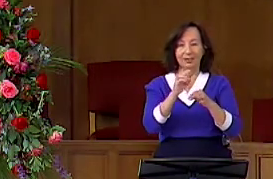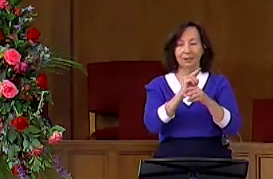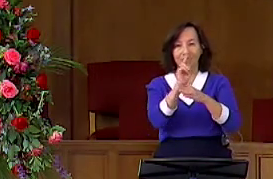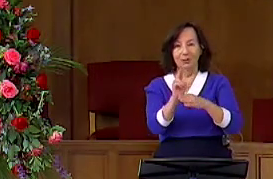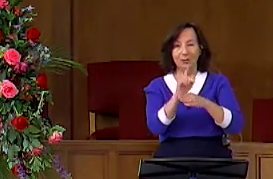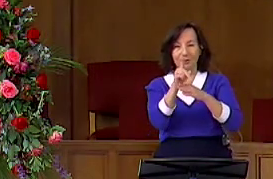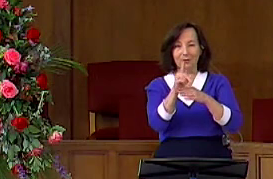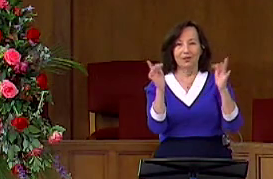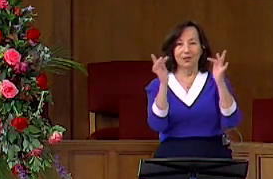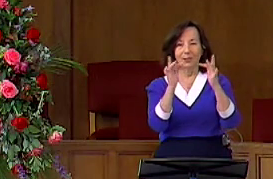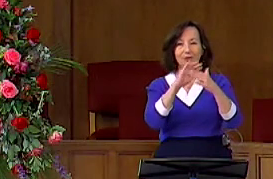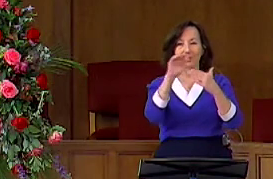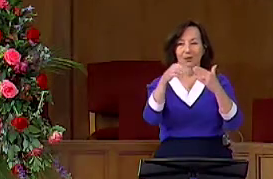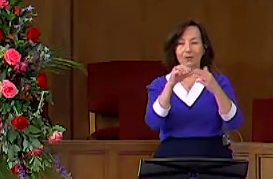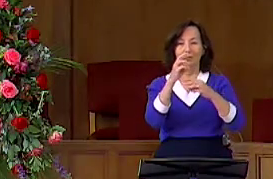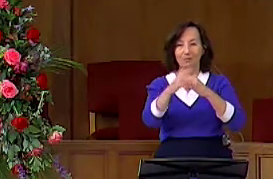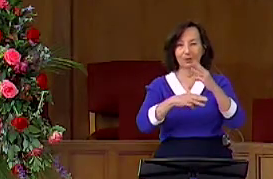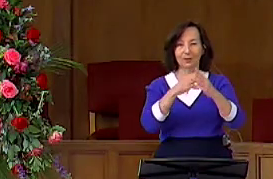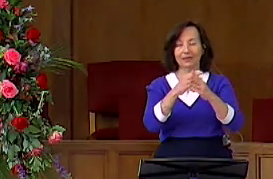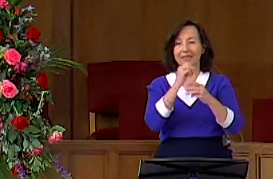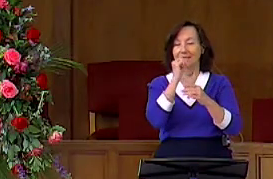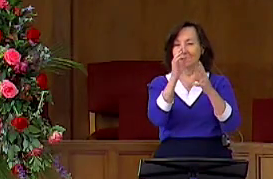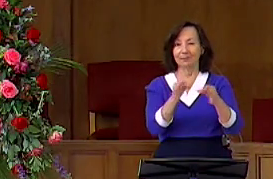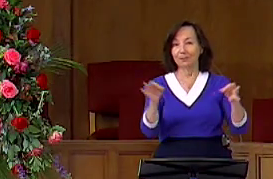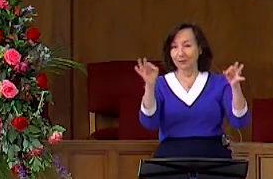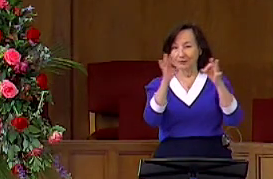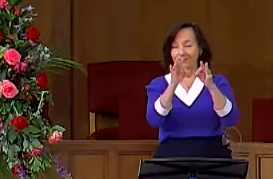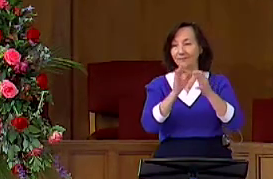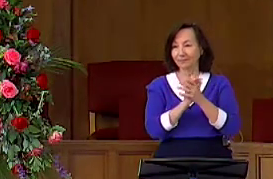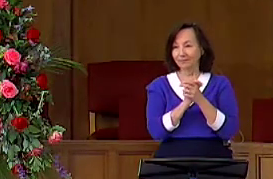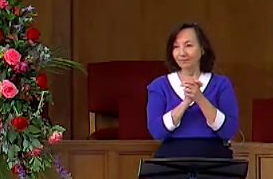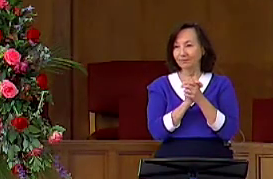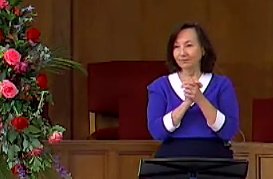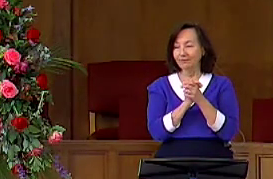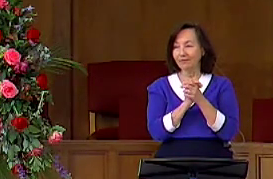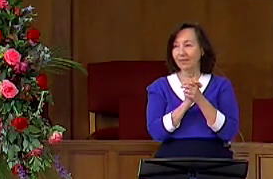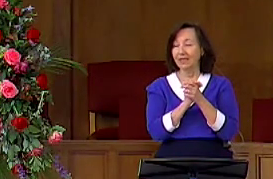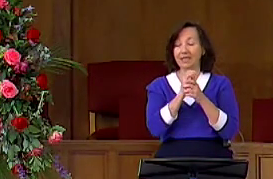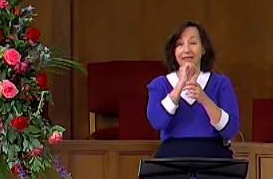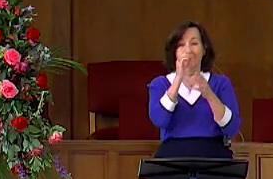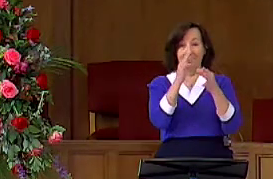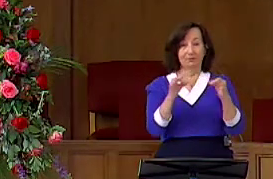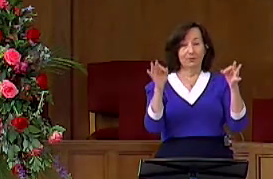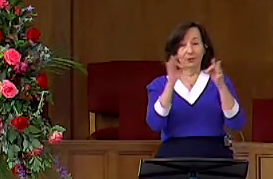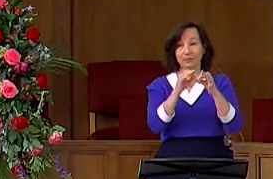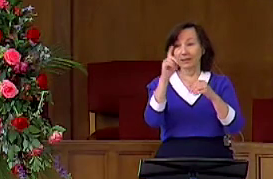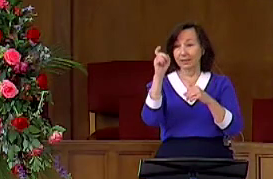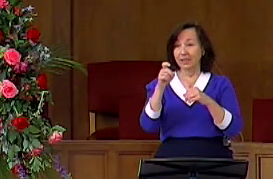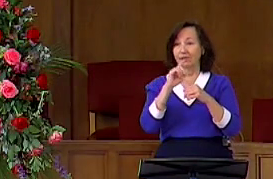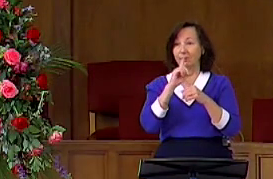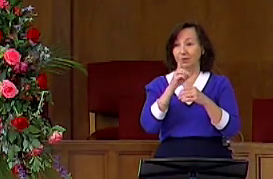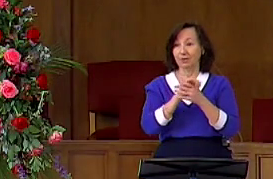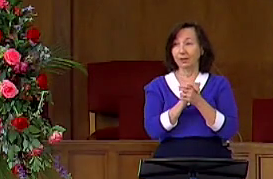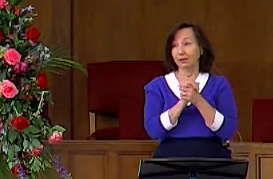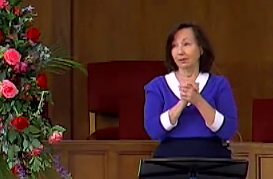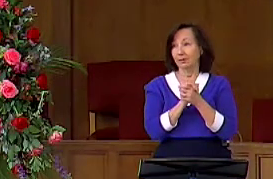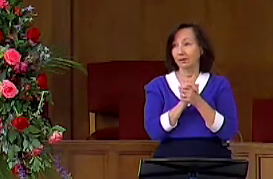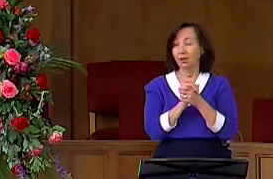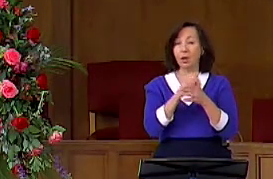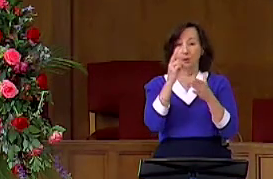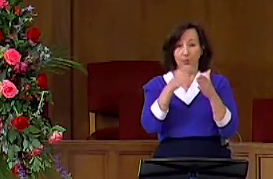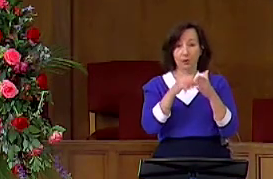touch the whole world, it doesn't matter. Doesn't matter what those needs are. Whatever the needs